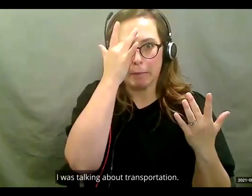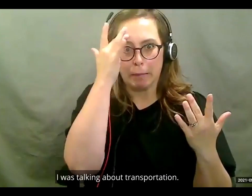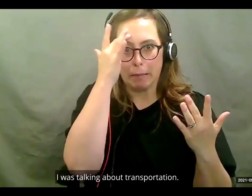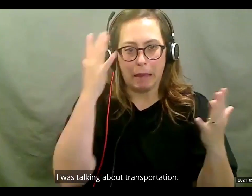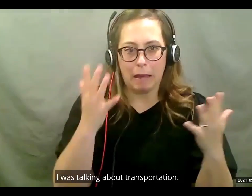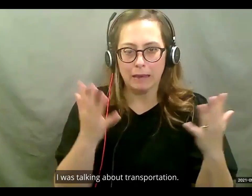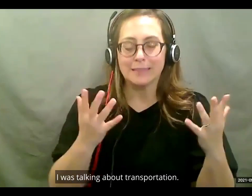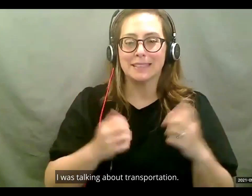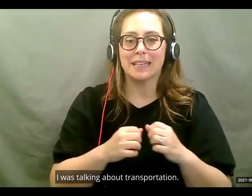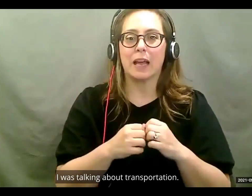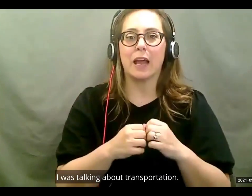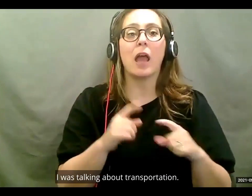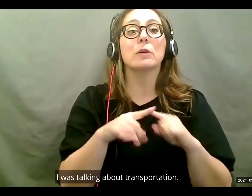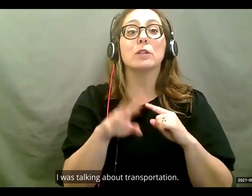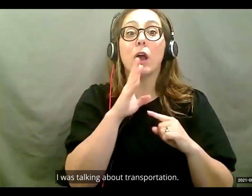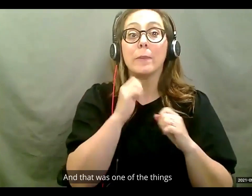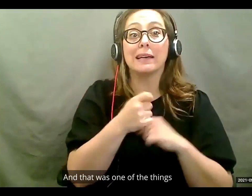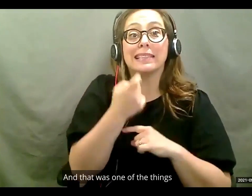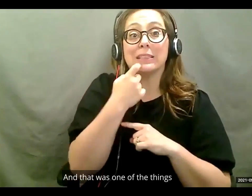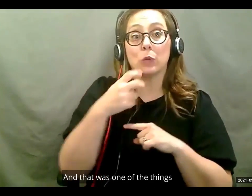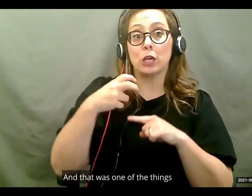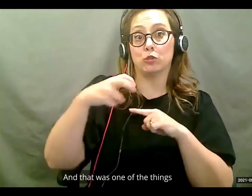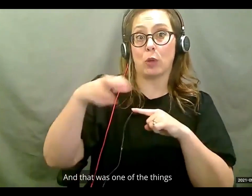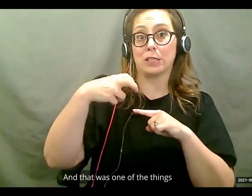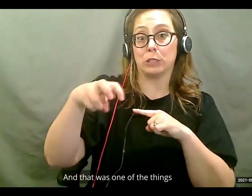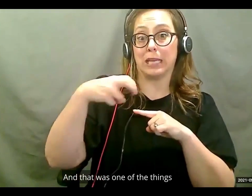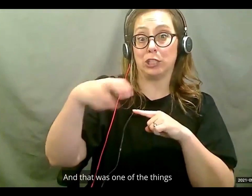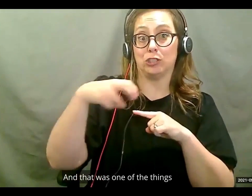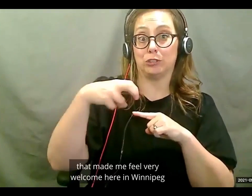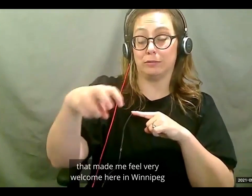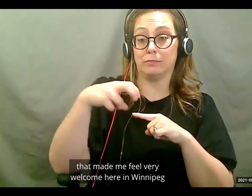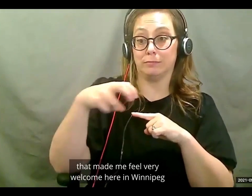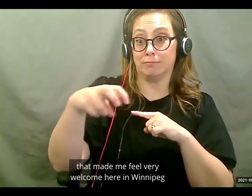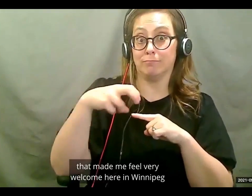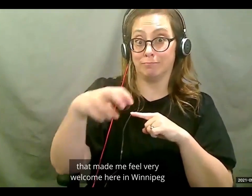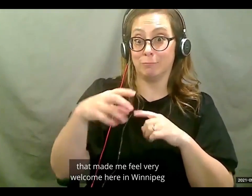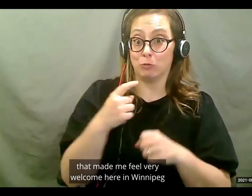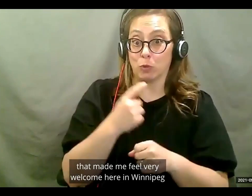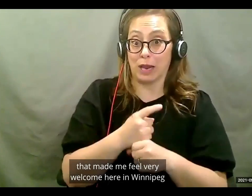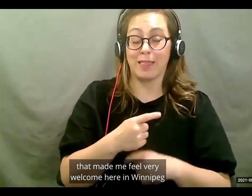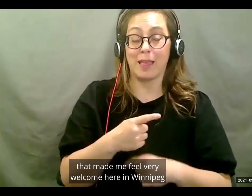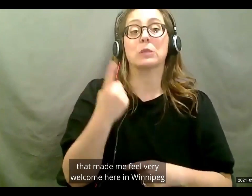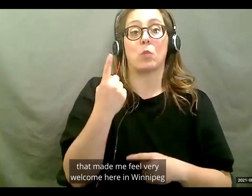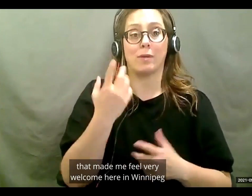What I was talking about transportation, and that was one of the things that